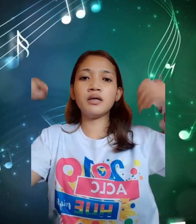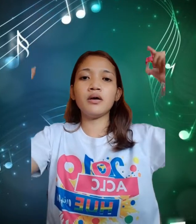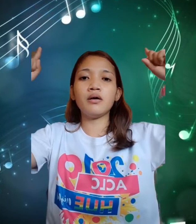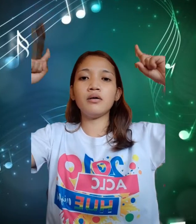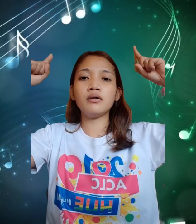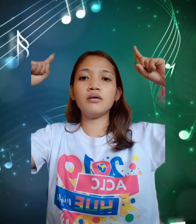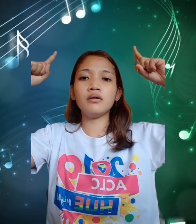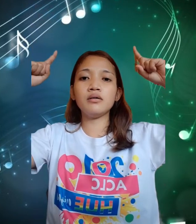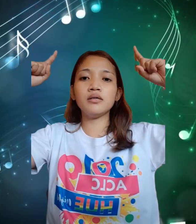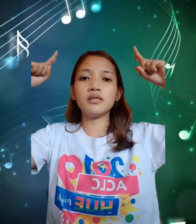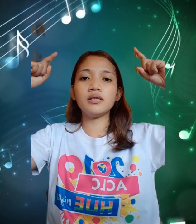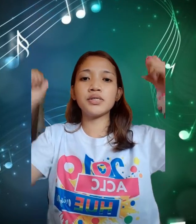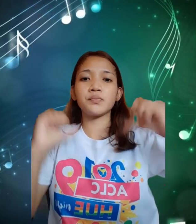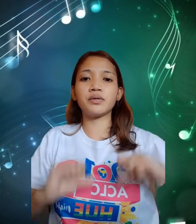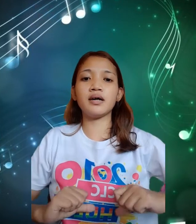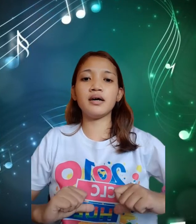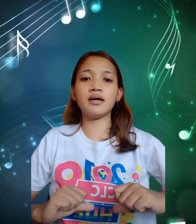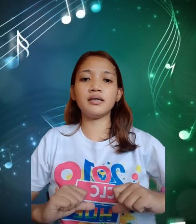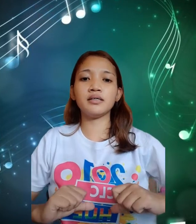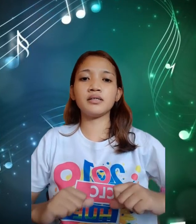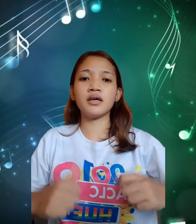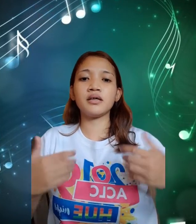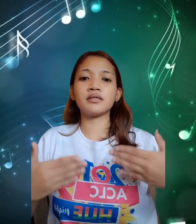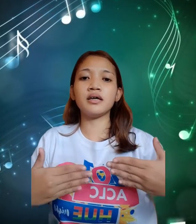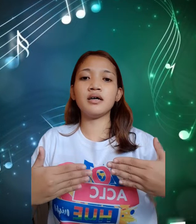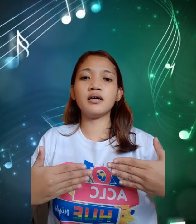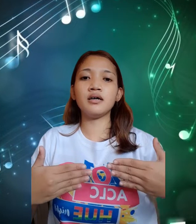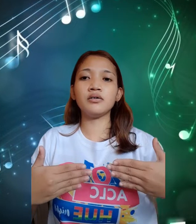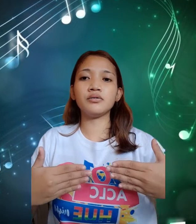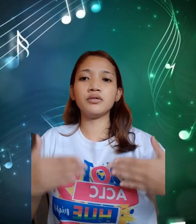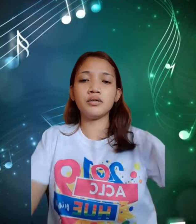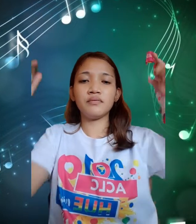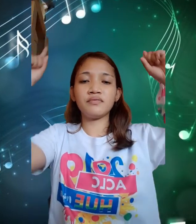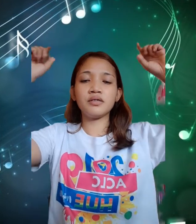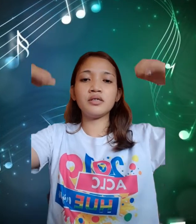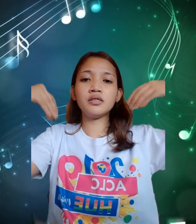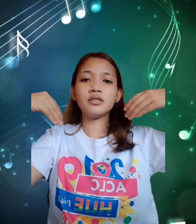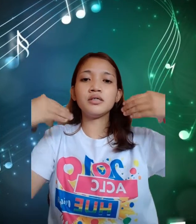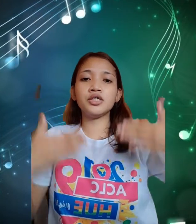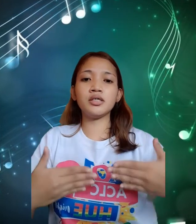Silent night, holy night, all is calm, all is bright, round your